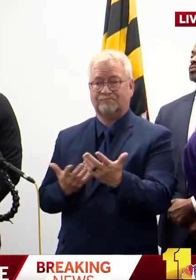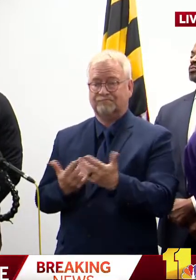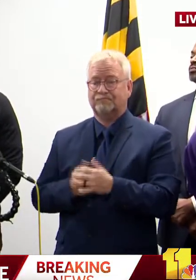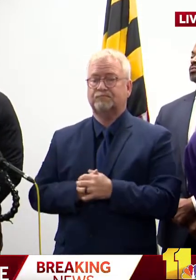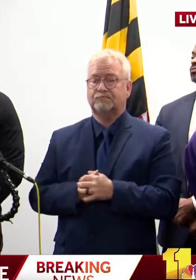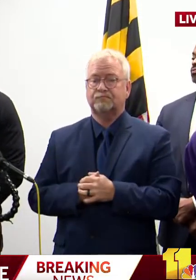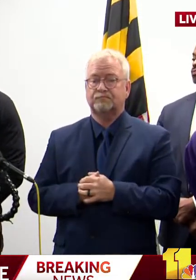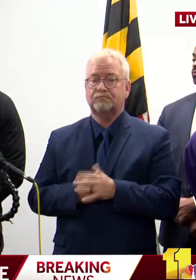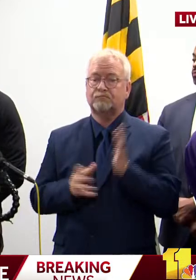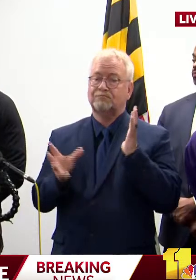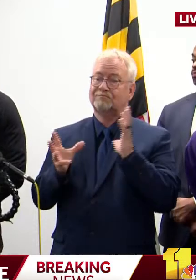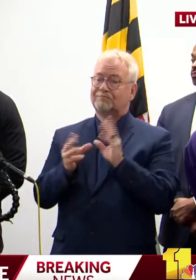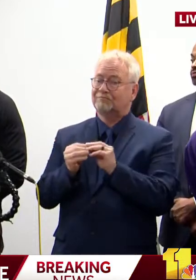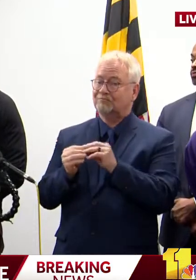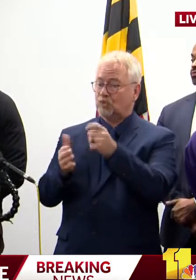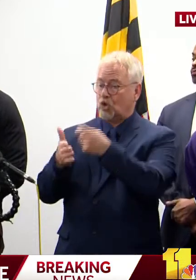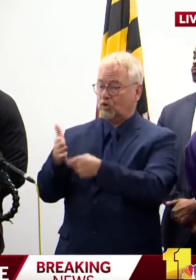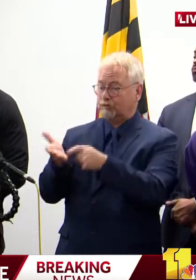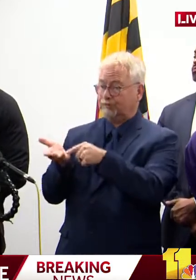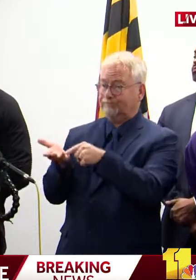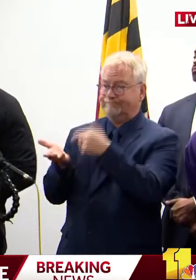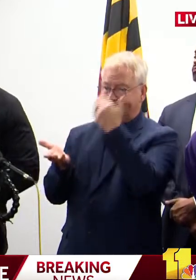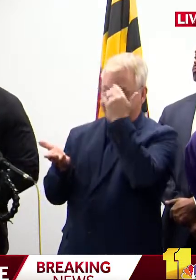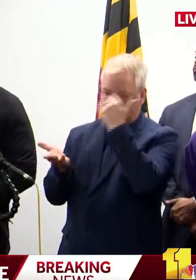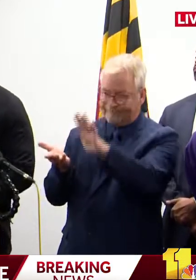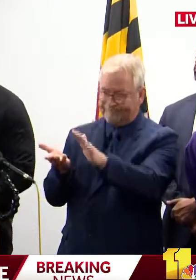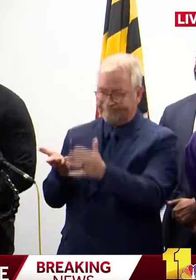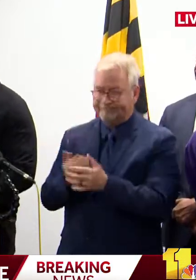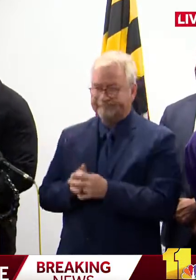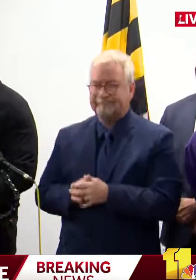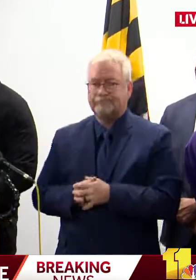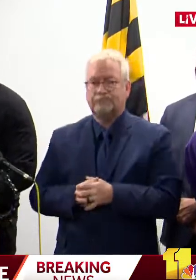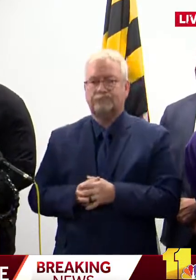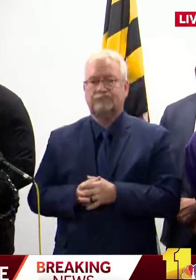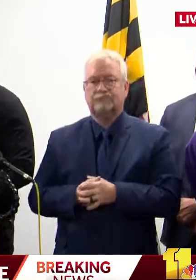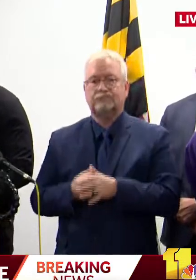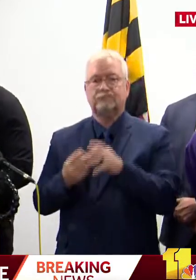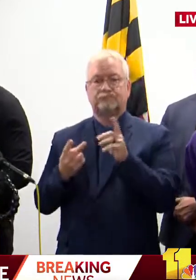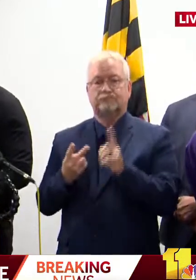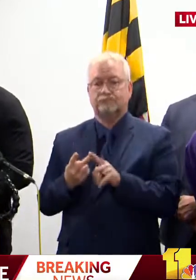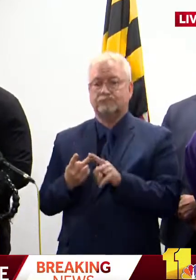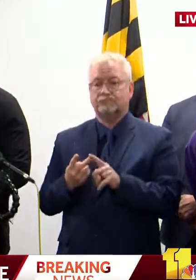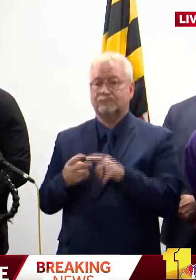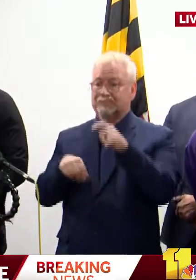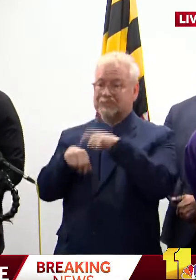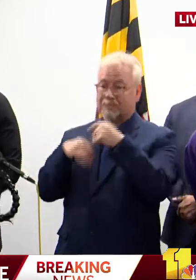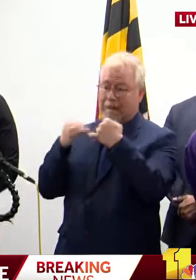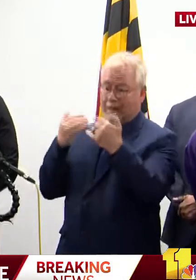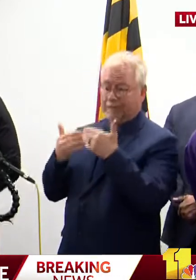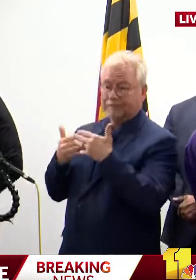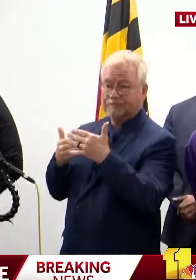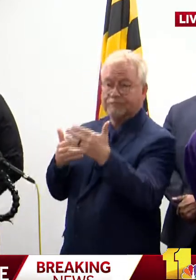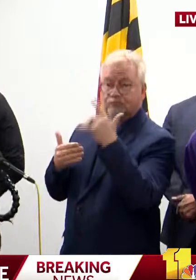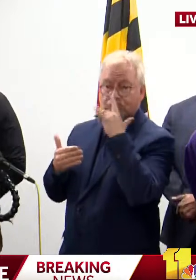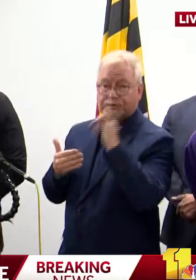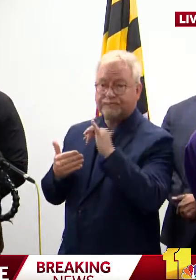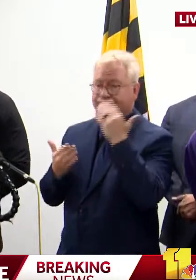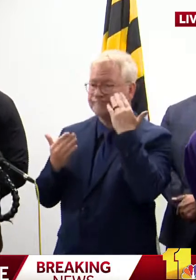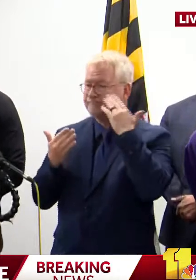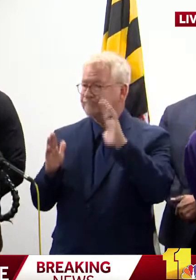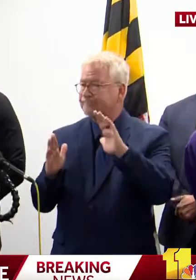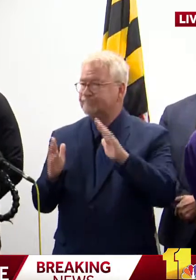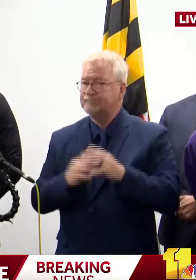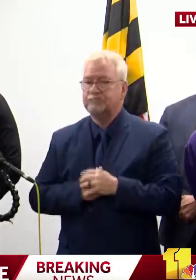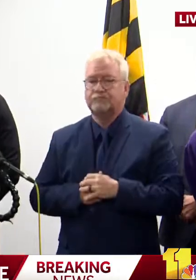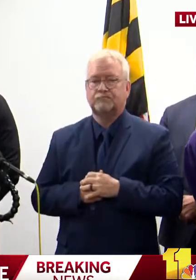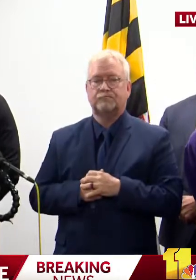point what the total costs are going to be. I do not yet know what the full timeline is going to be.